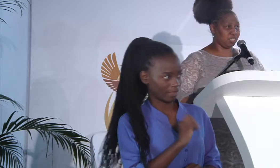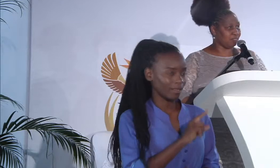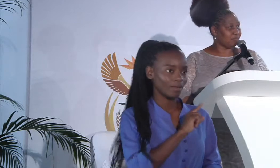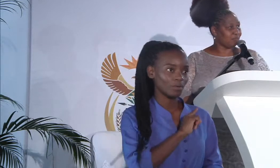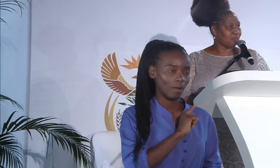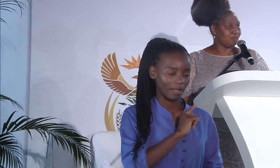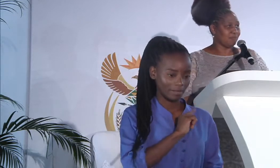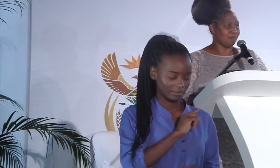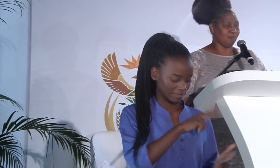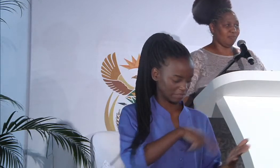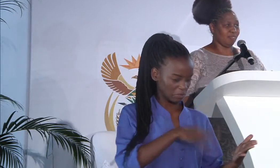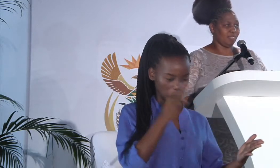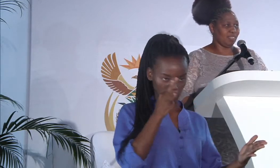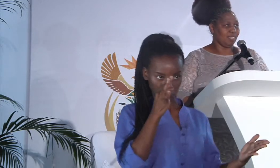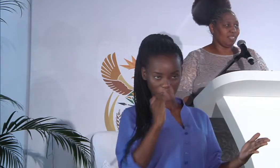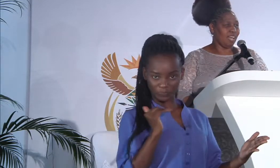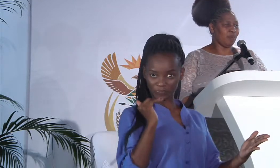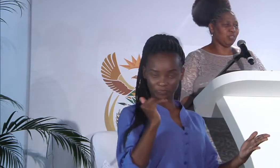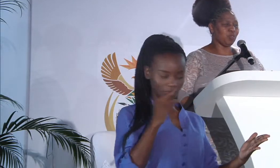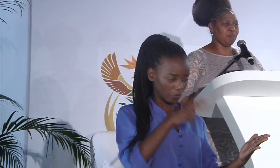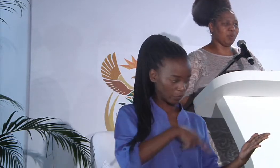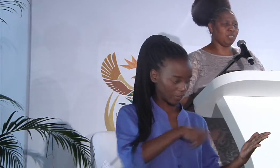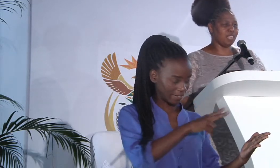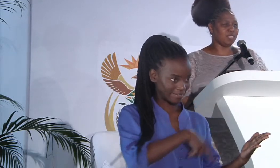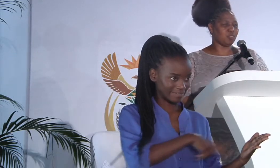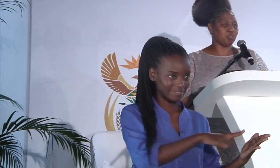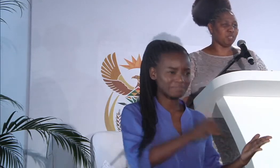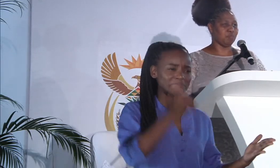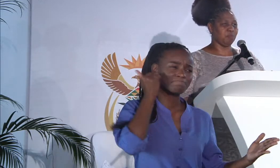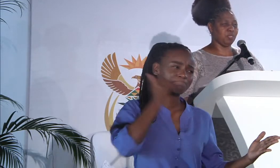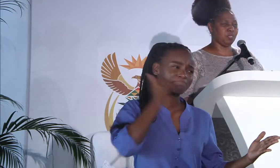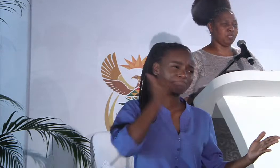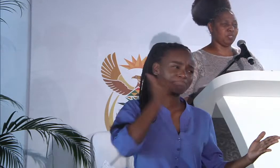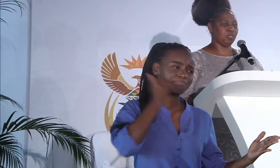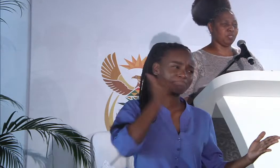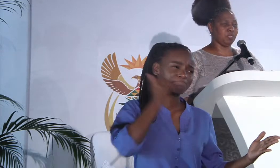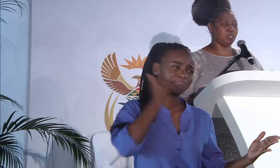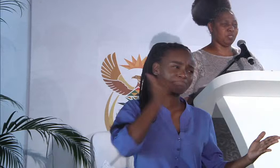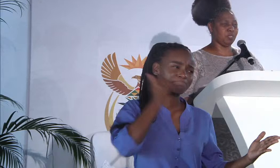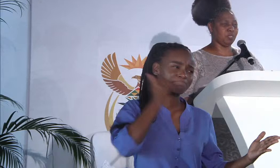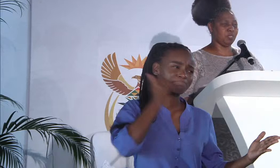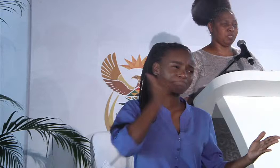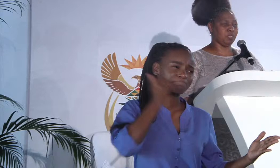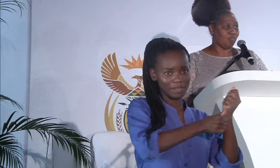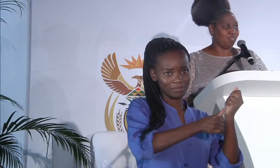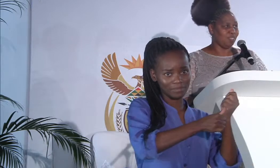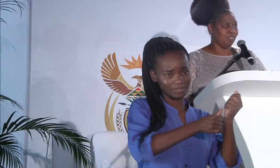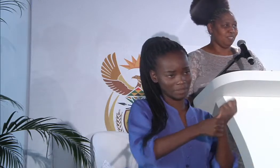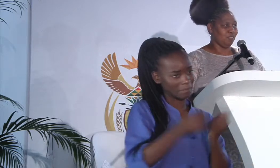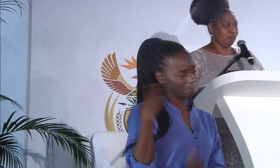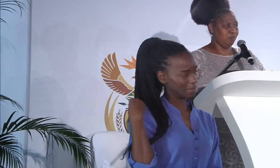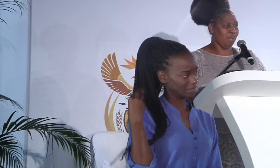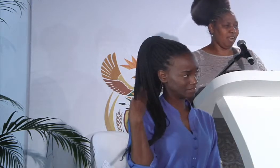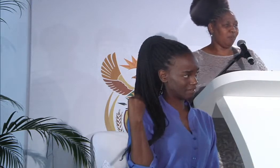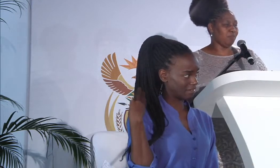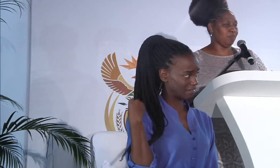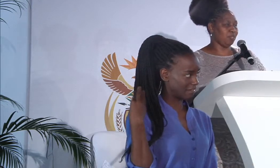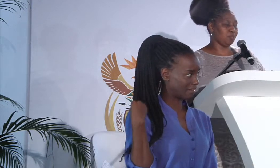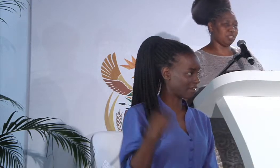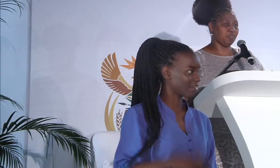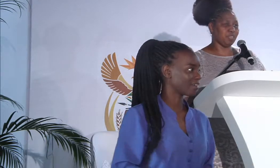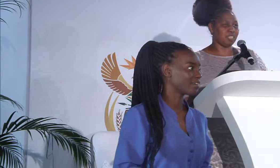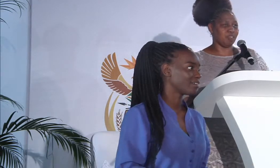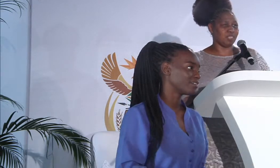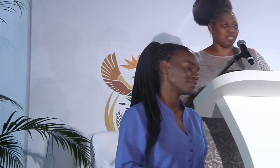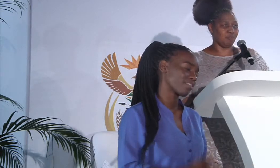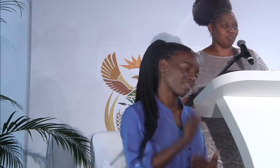reading. I want to apologize to Team Deputy Minister, but thank them for allowing me to scream